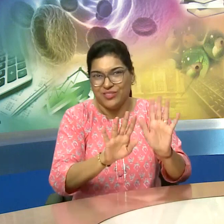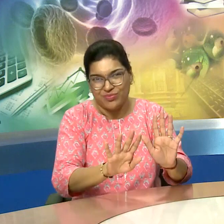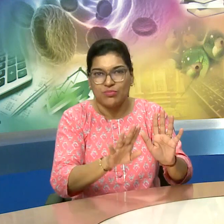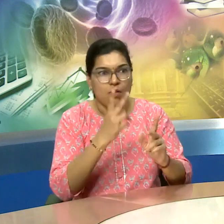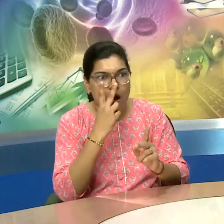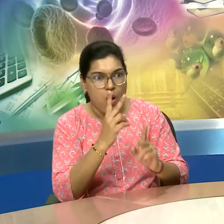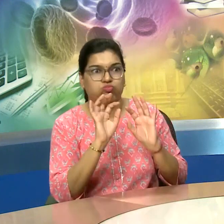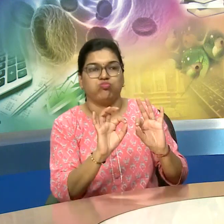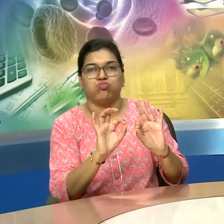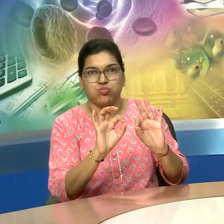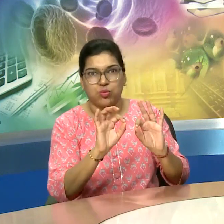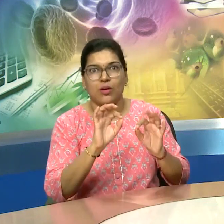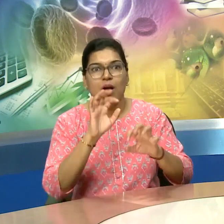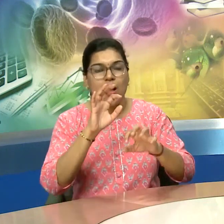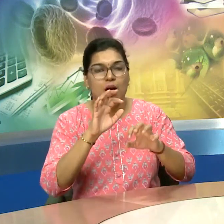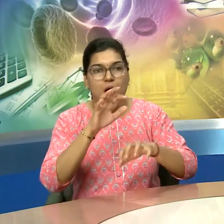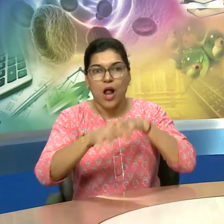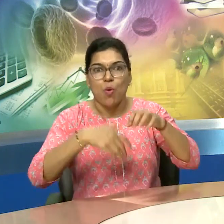balance in our nature.